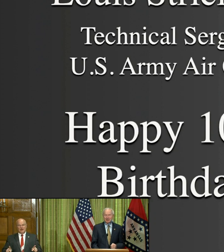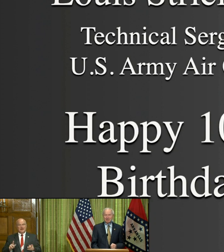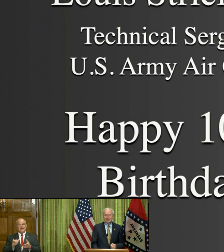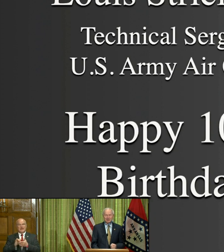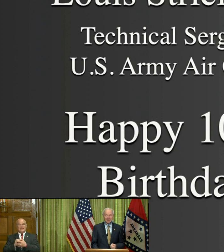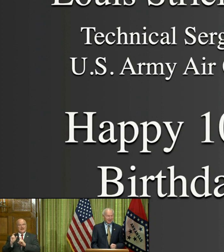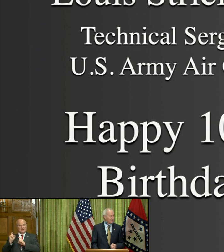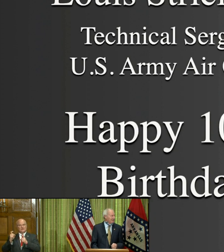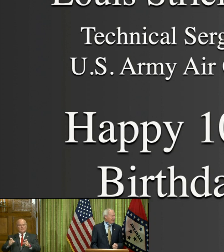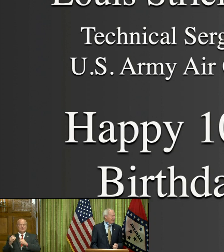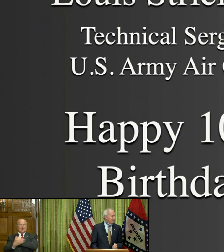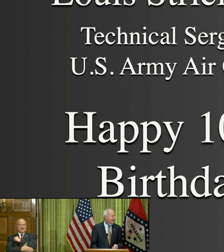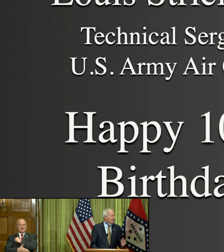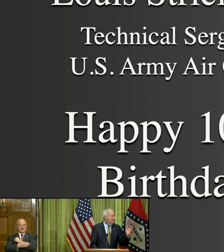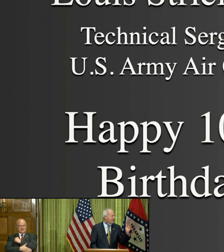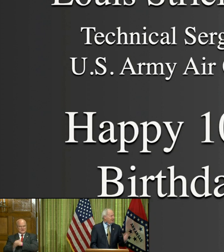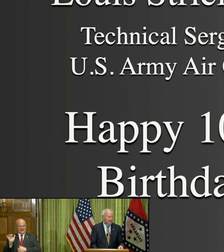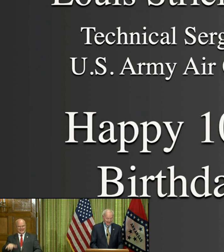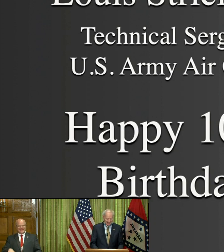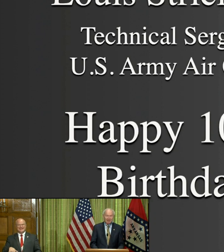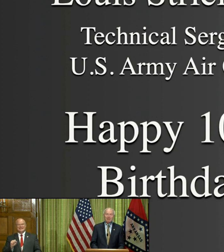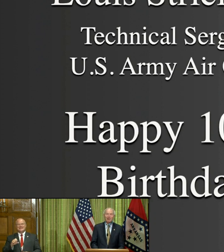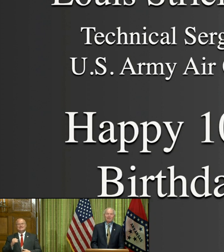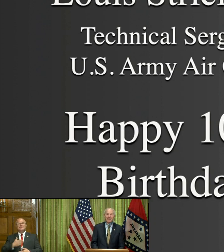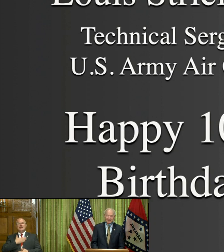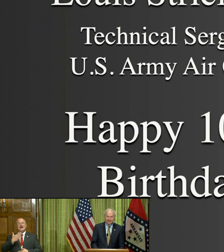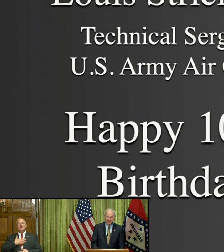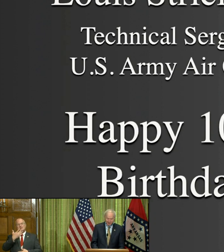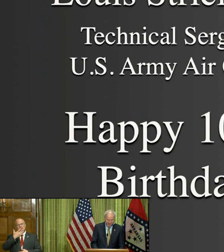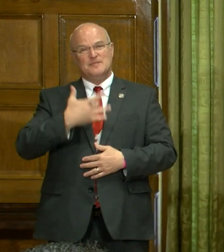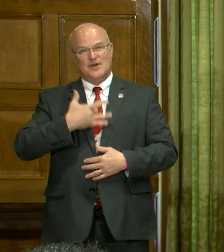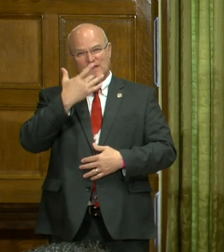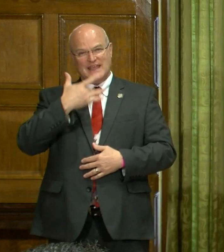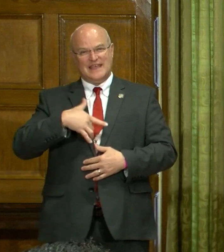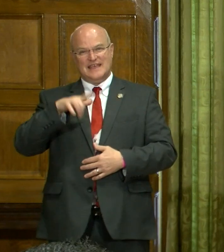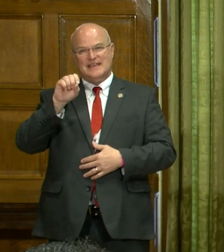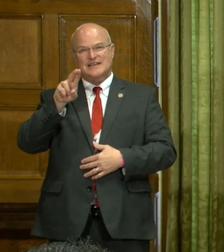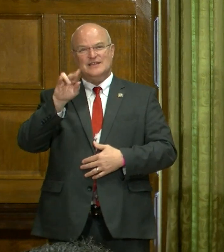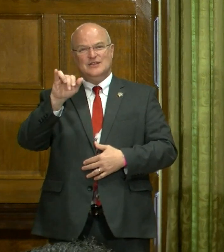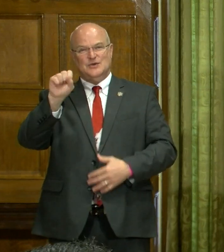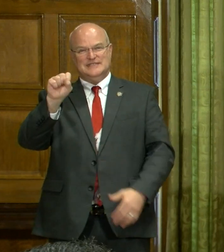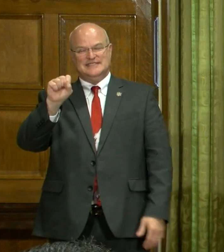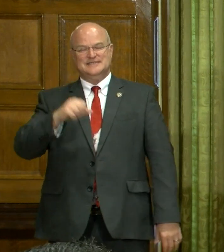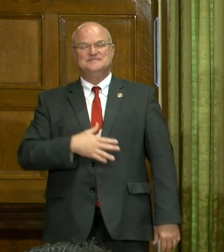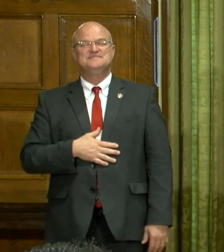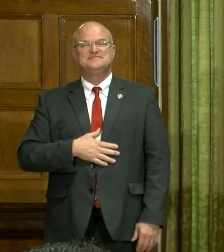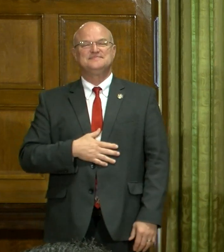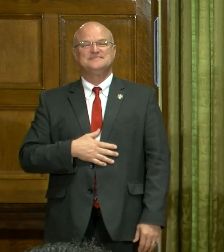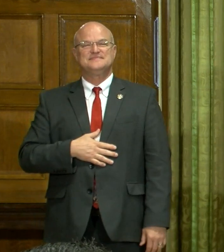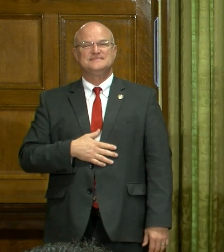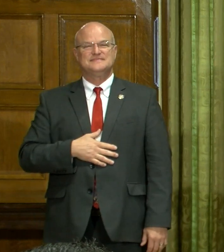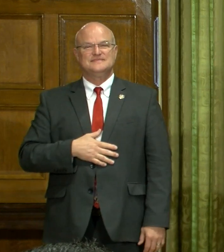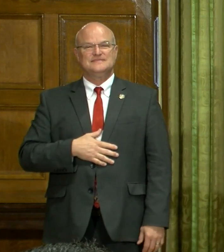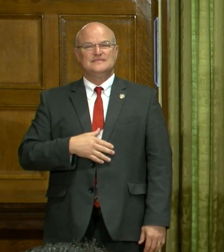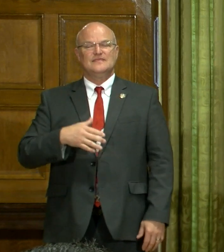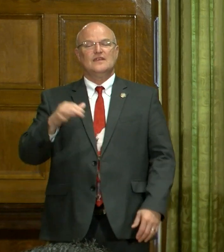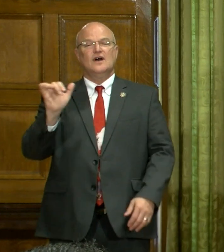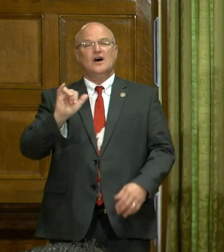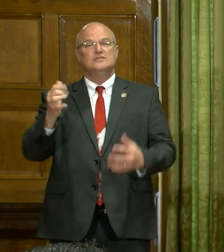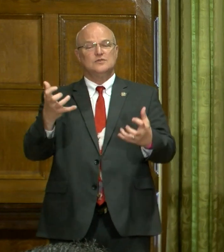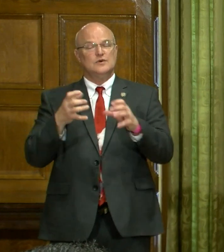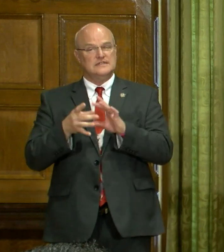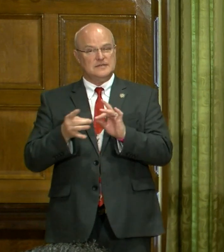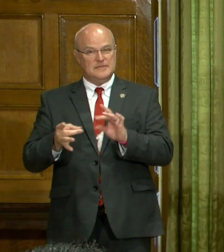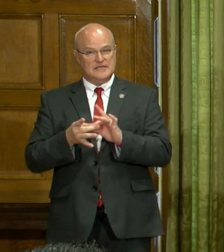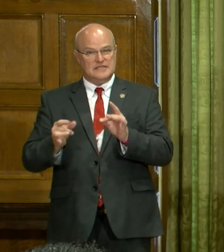who contributed to our country in that fashion. So happy birthday, Louis. And then I also wanted